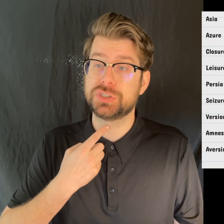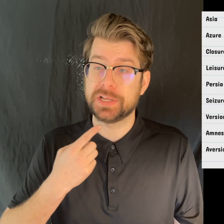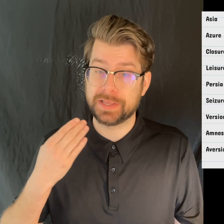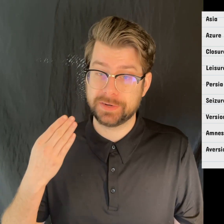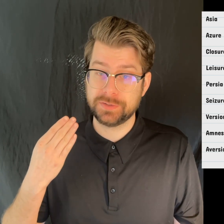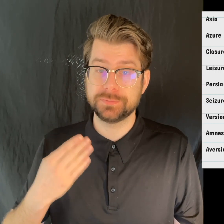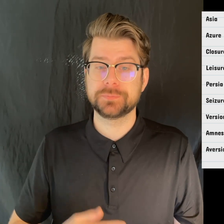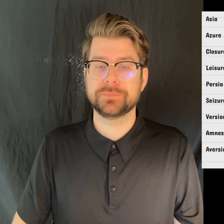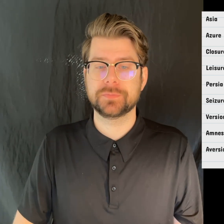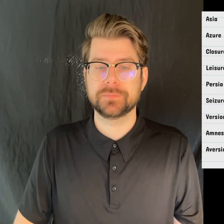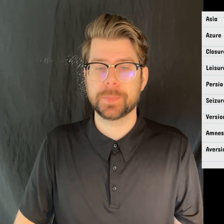conclusion,